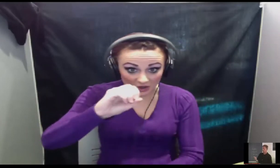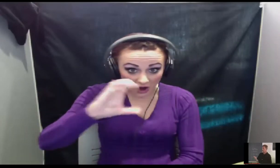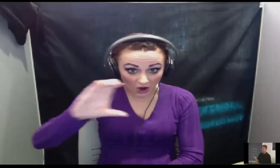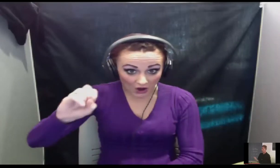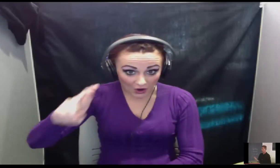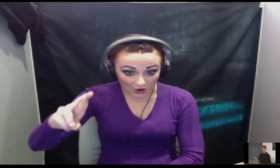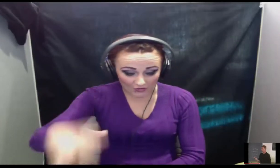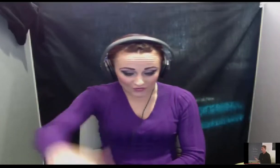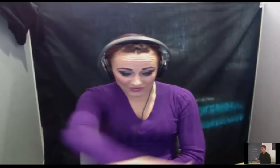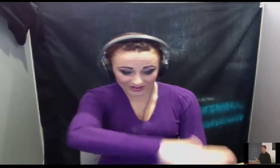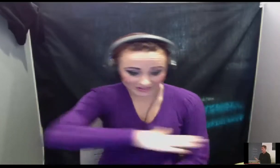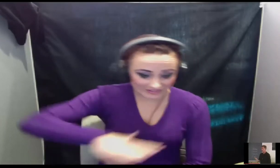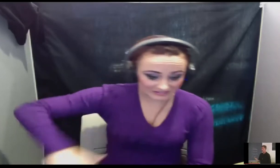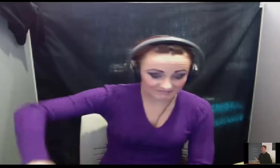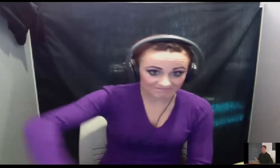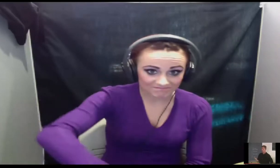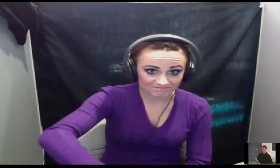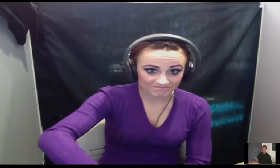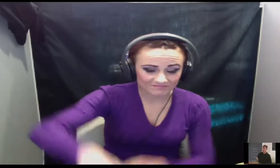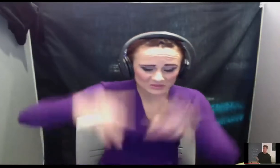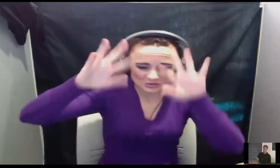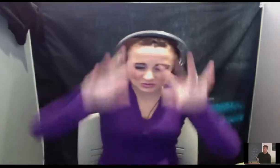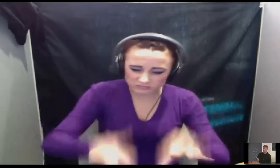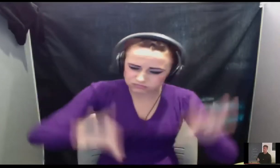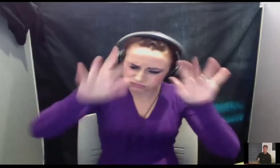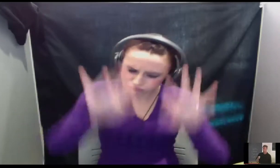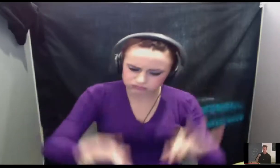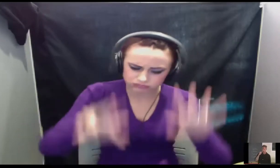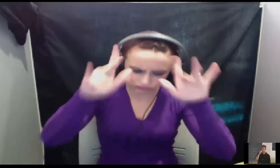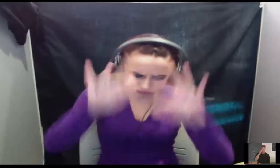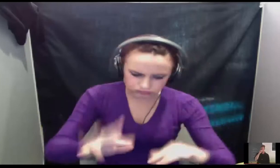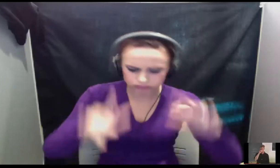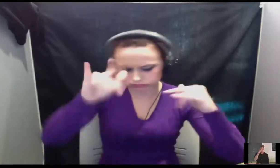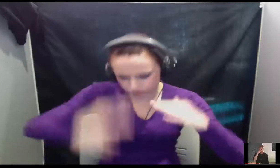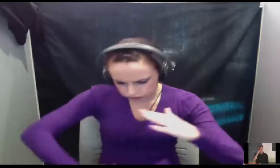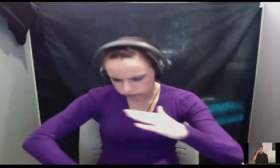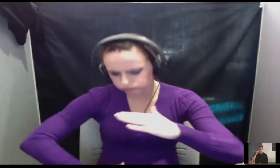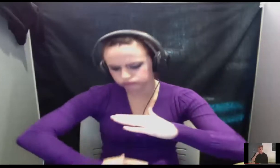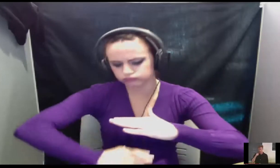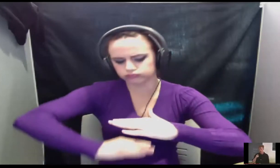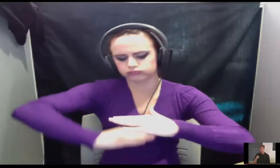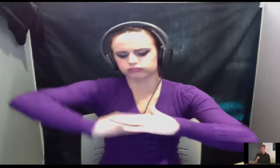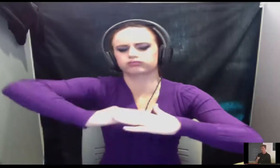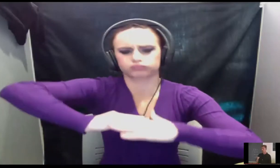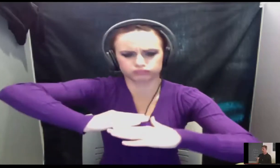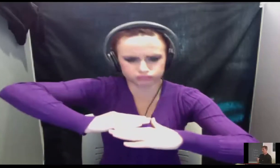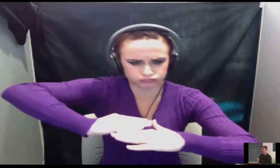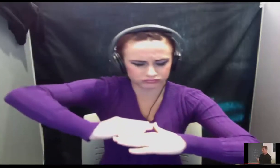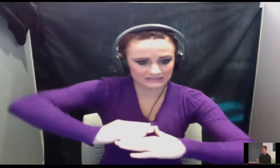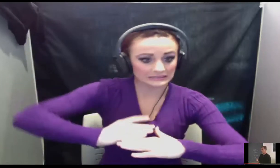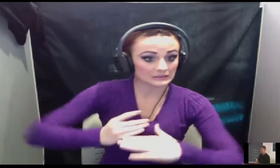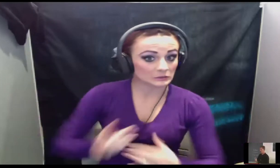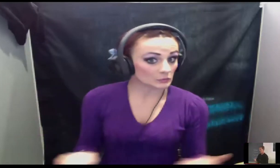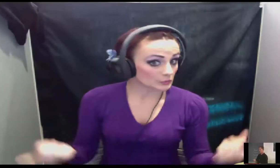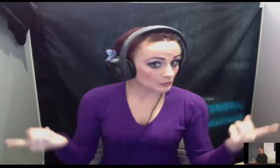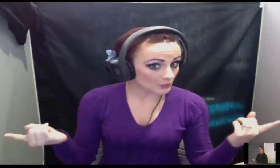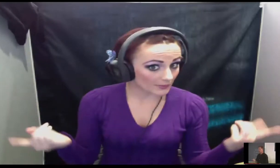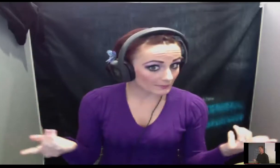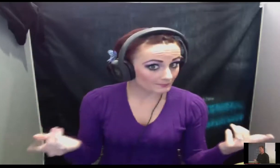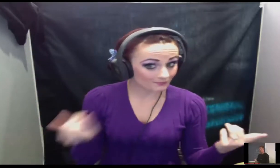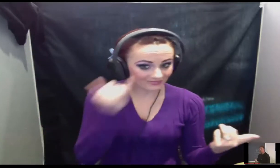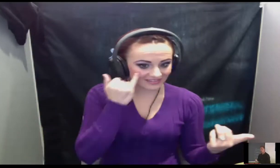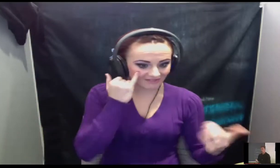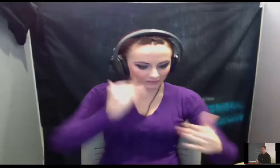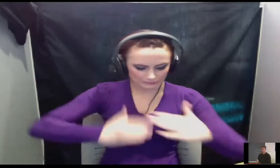much rain for an extended period of time that it couldn't hold any more water. If ground gets to the point where it's saturated,